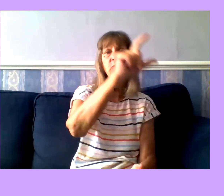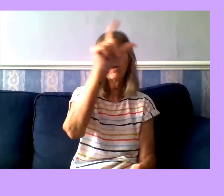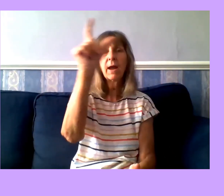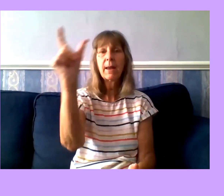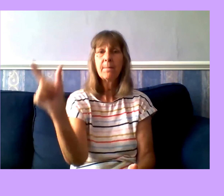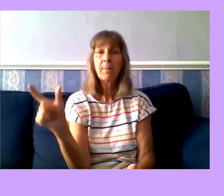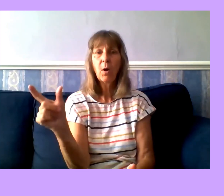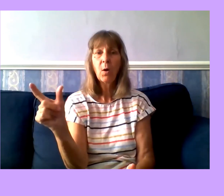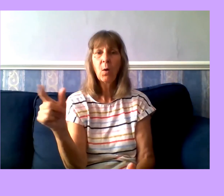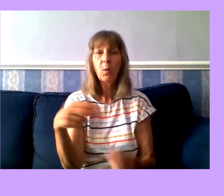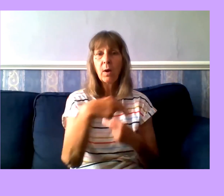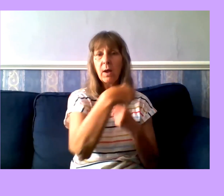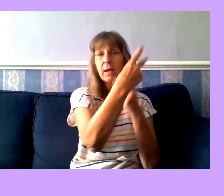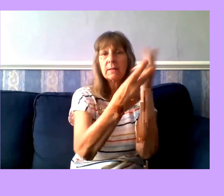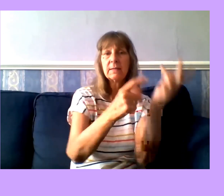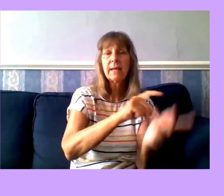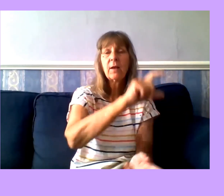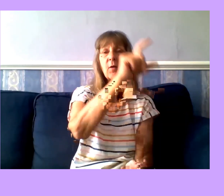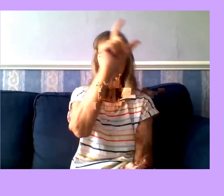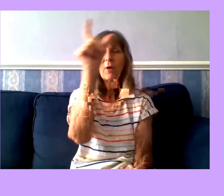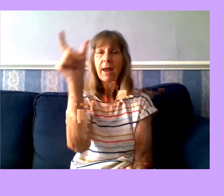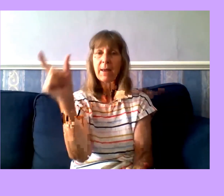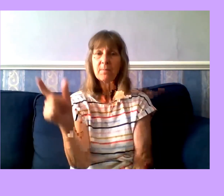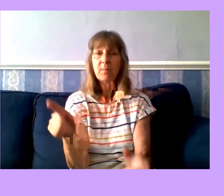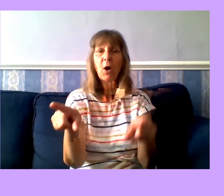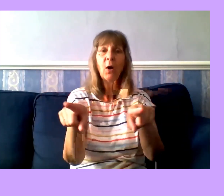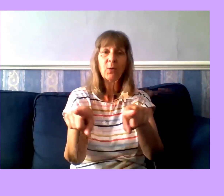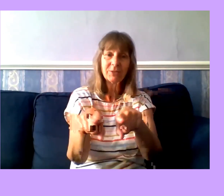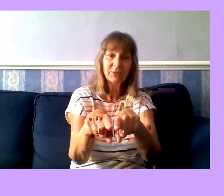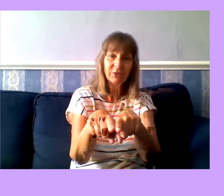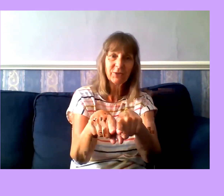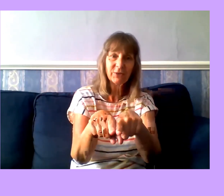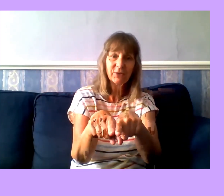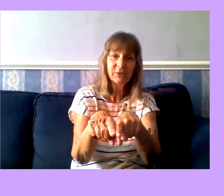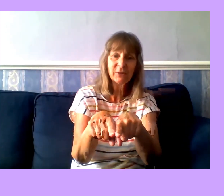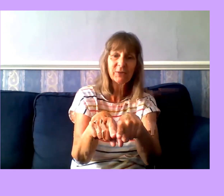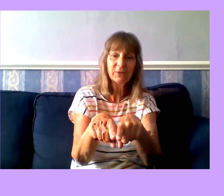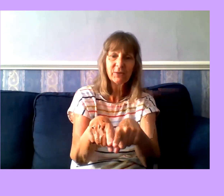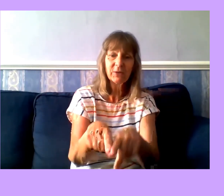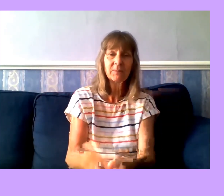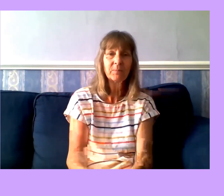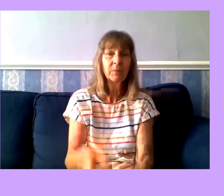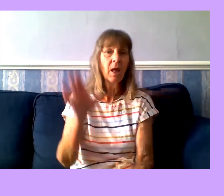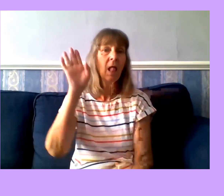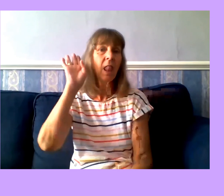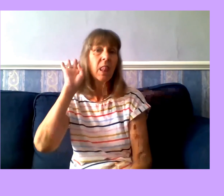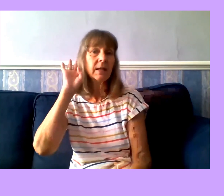sing a rainbow, sing a rainbow too.